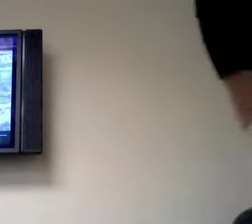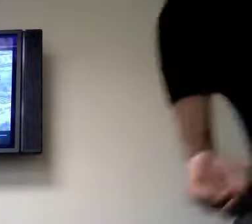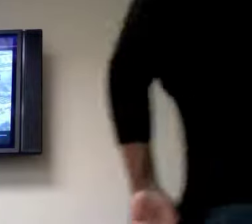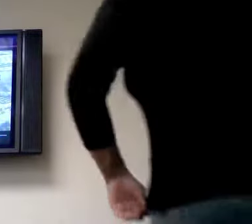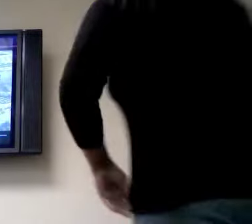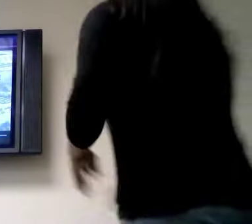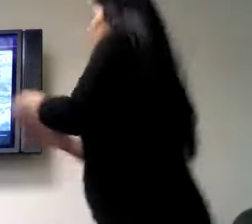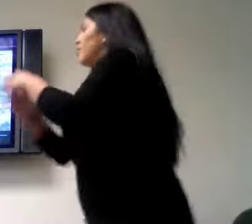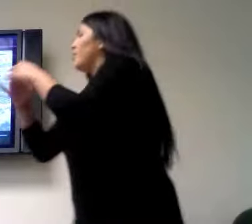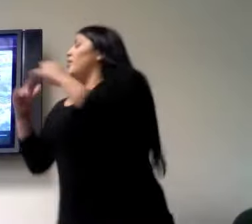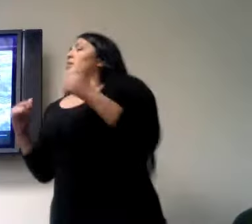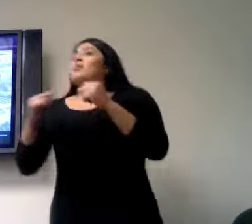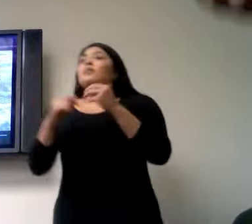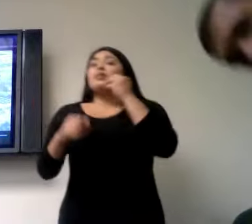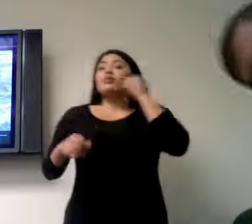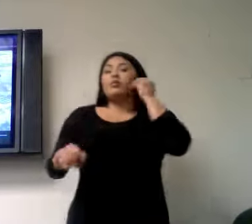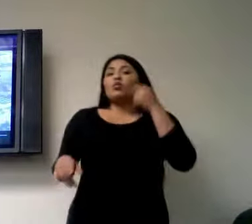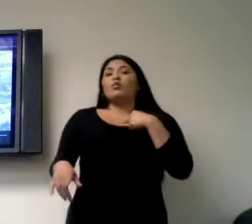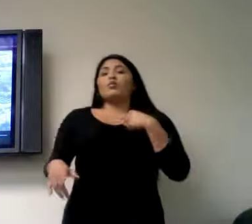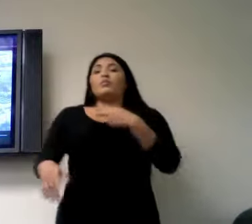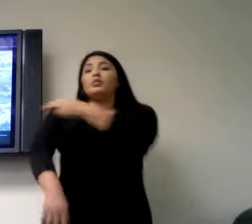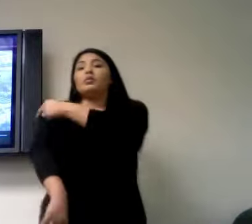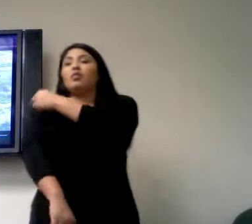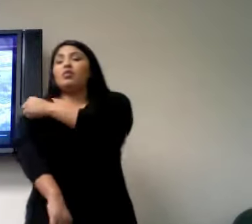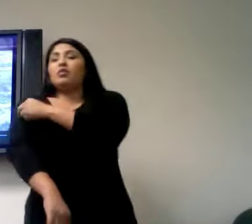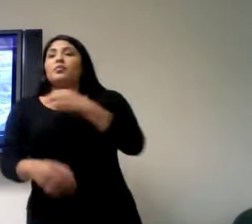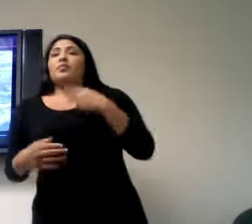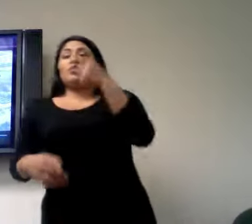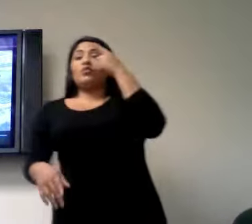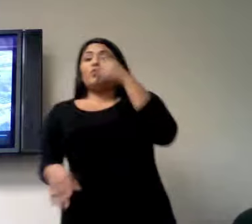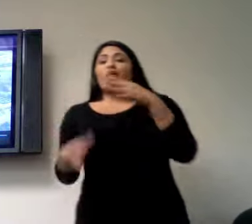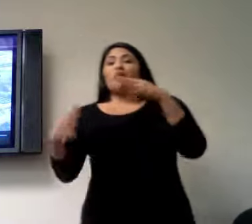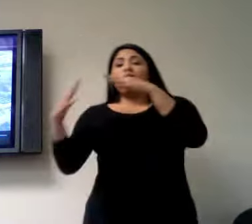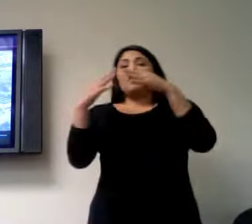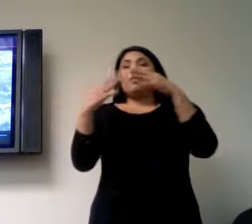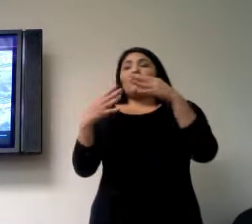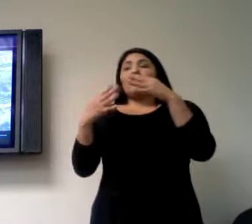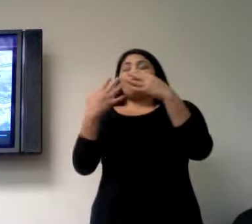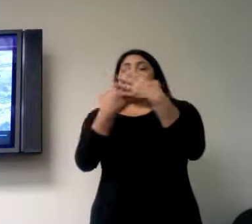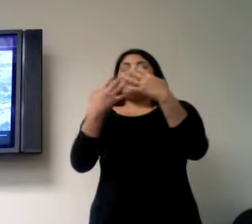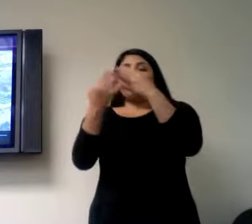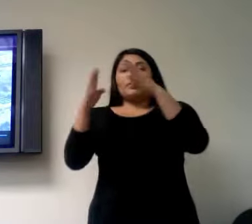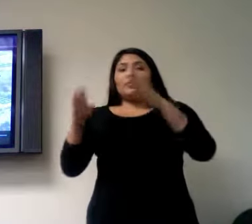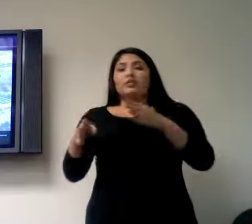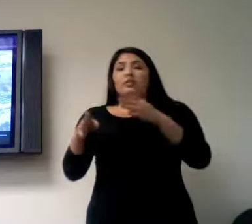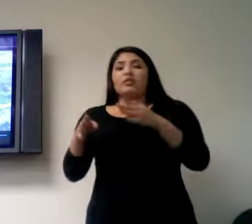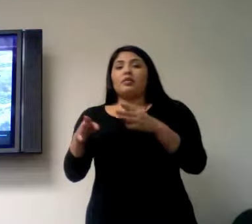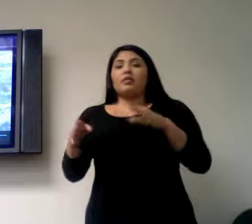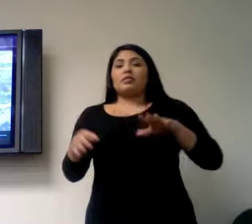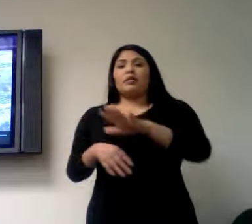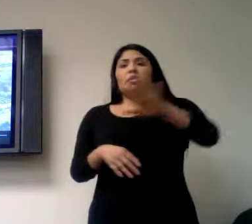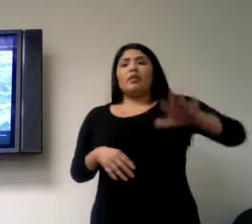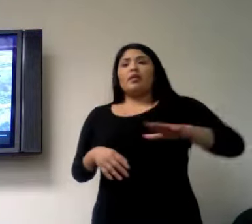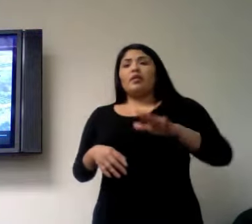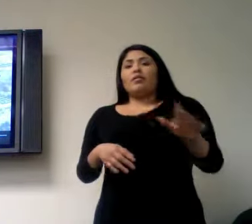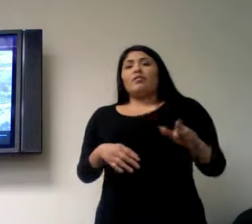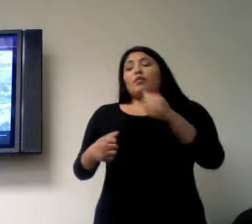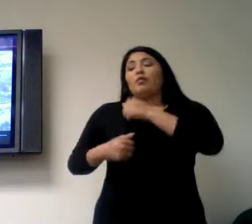administration buildings, a hospital for the prisoners, and an area for prisoners that later joined the Union Army or Navy called the